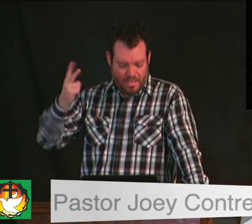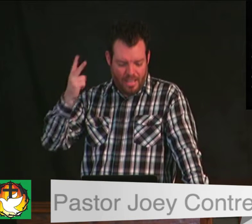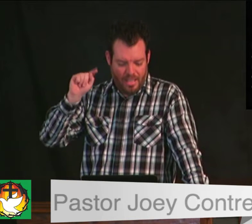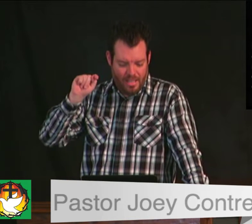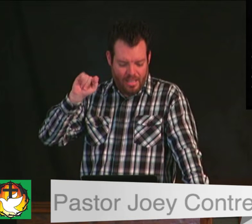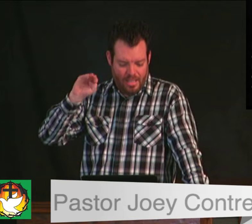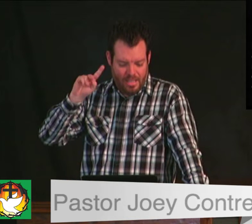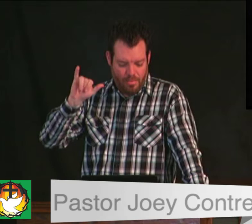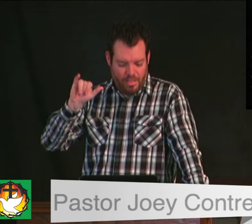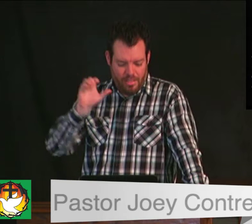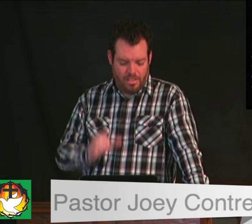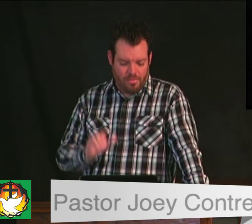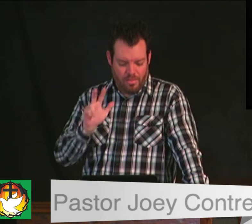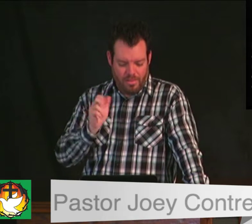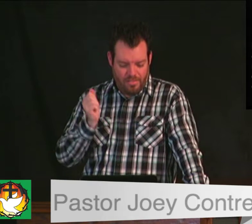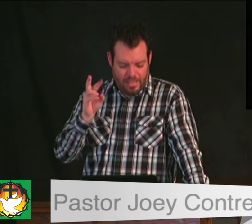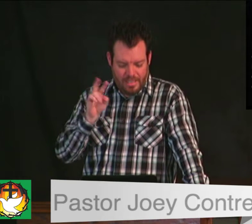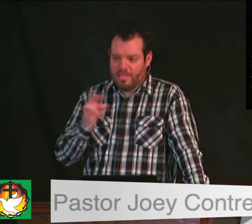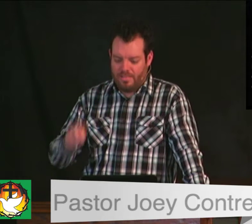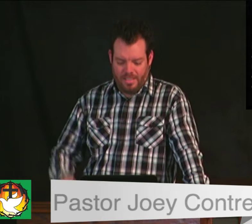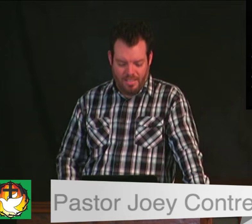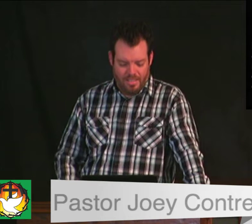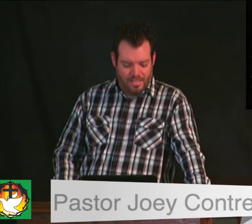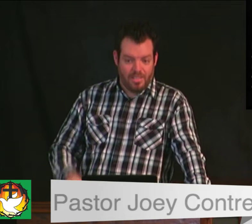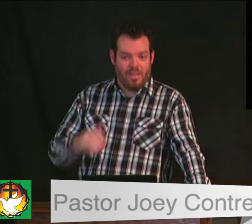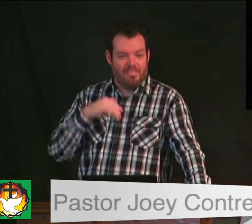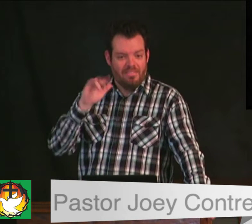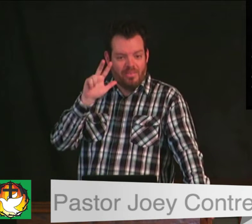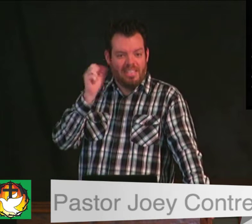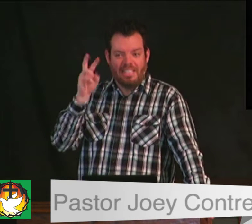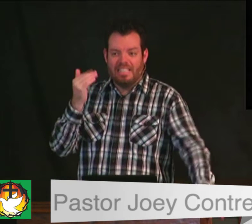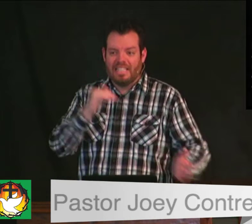Second Timothy chapter 3, 16 to 17. So we have 3:16 again.